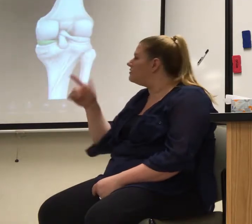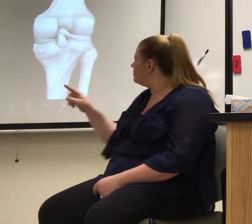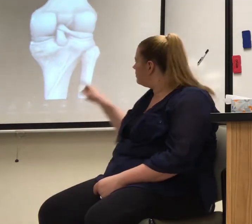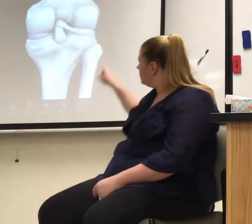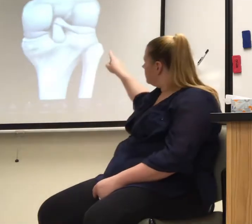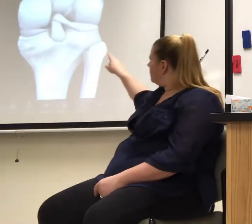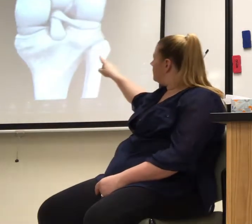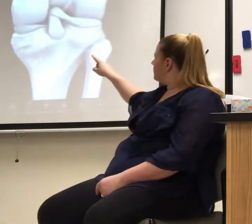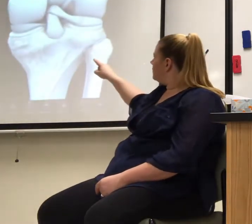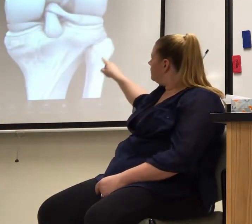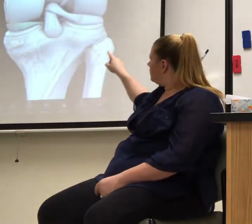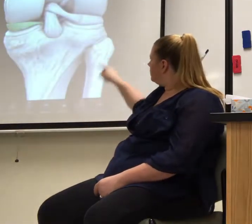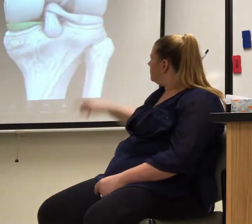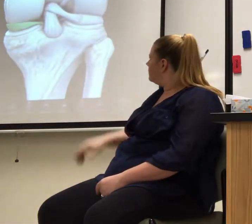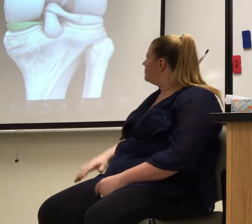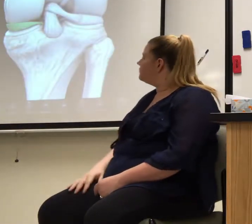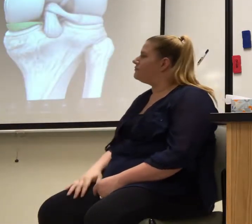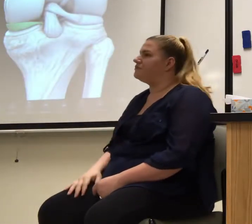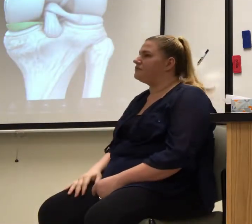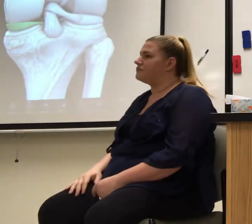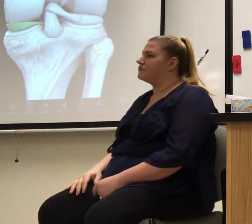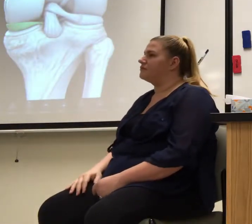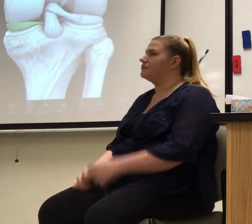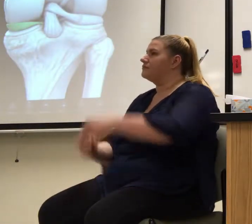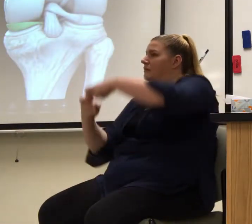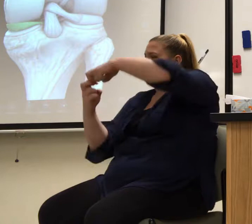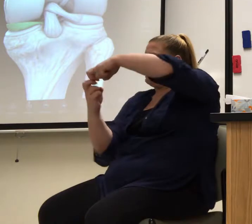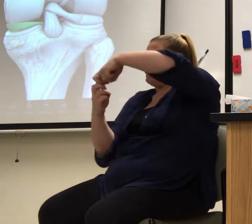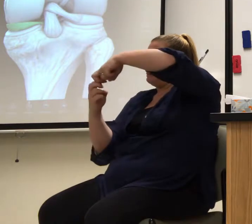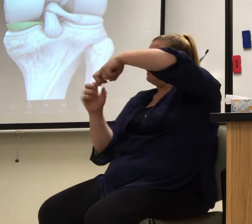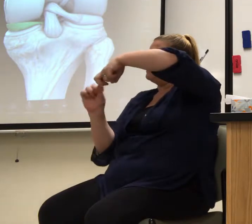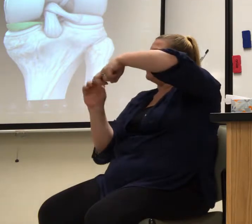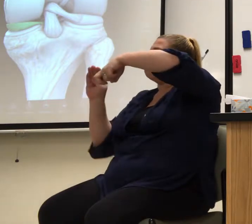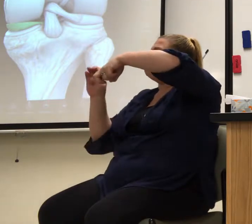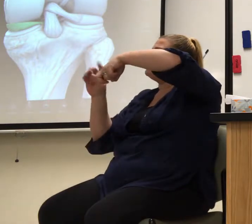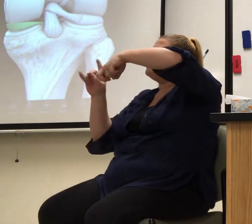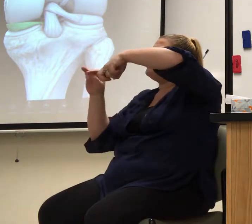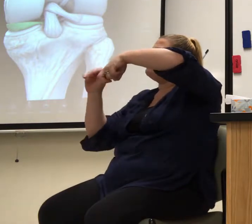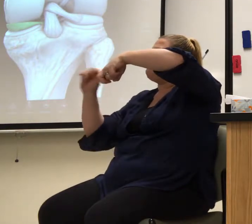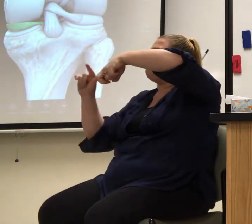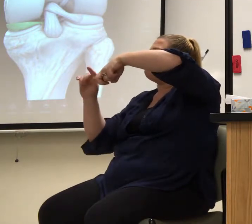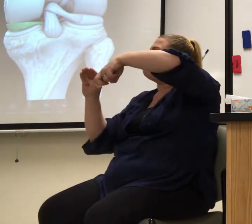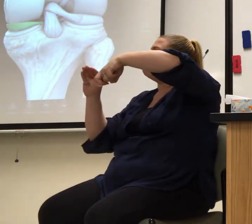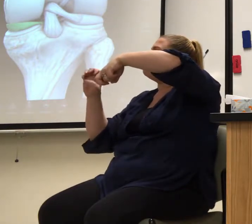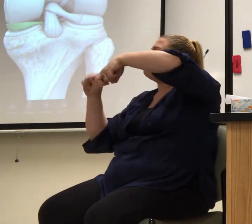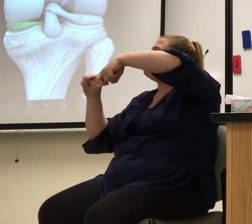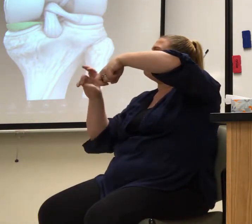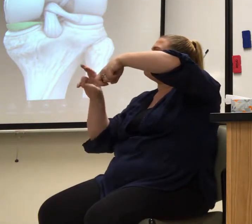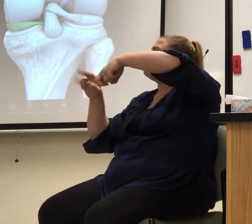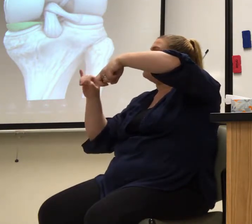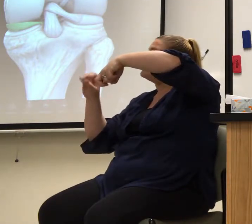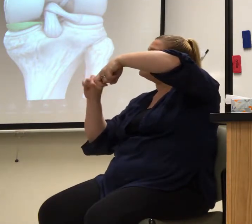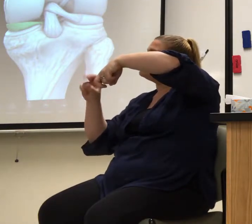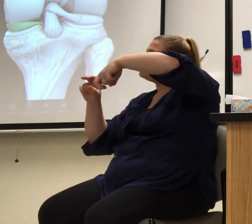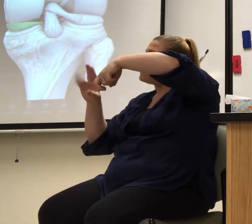So highlighted in green is the medial meniscus. It's